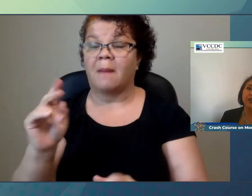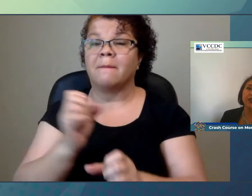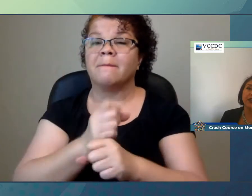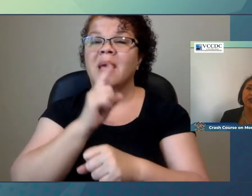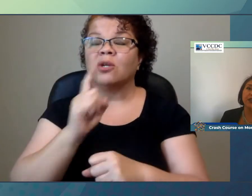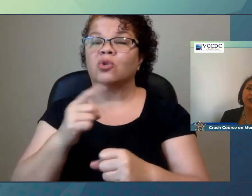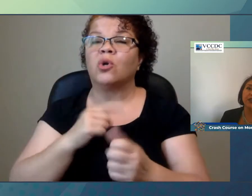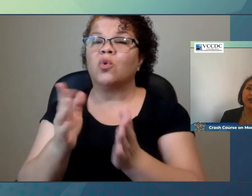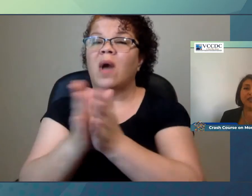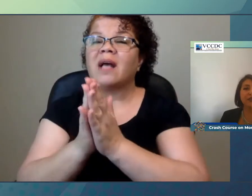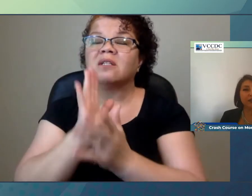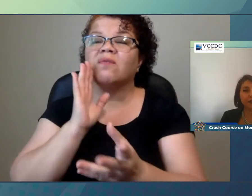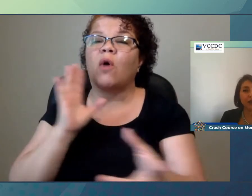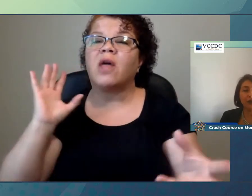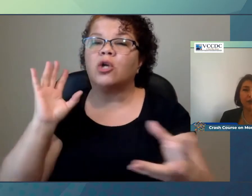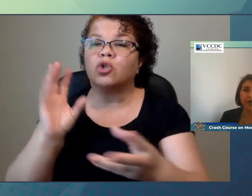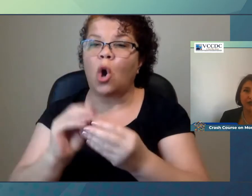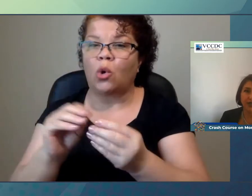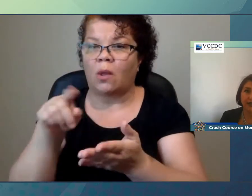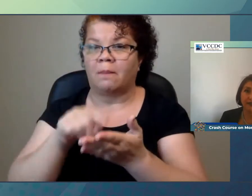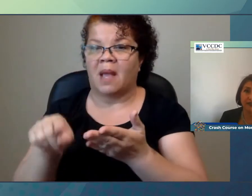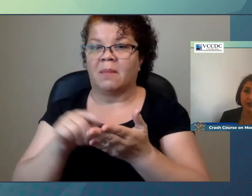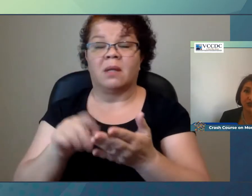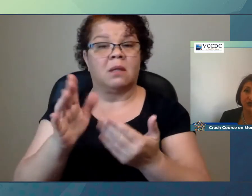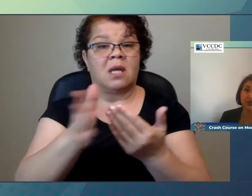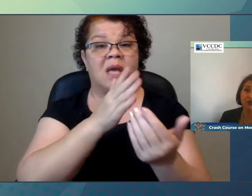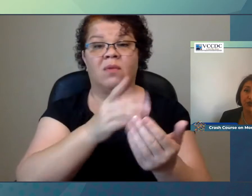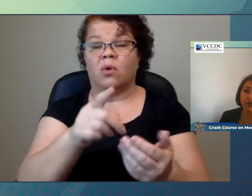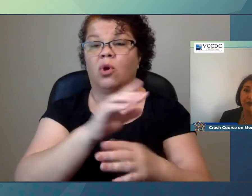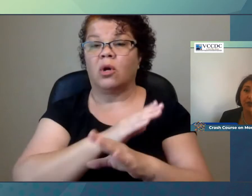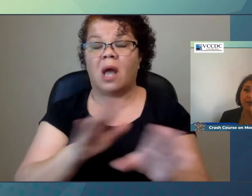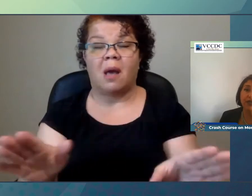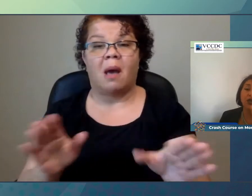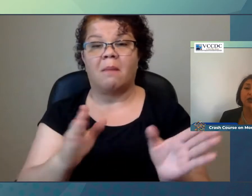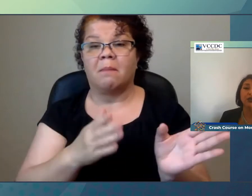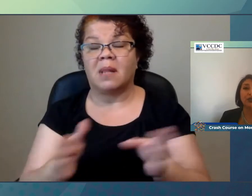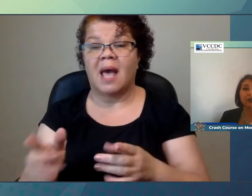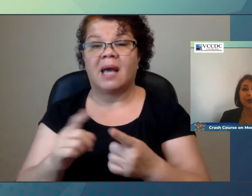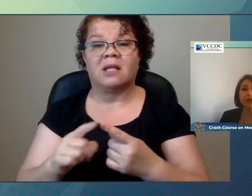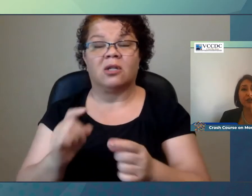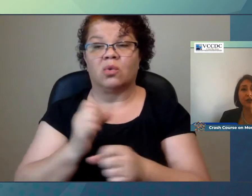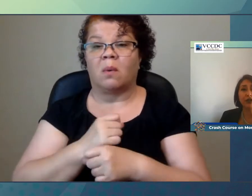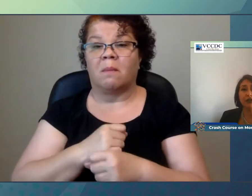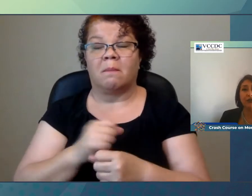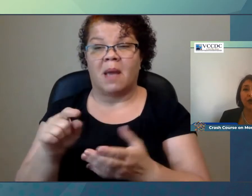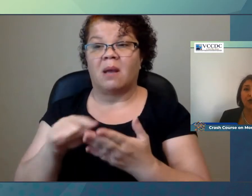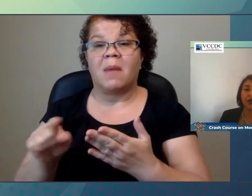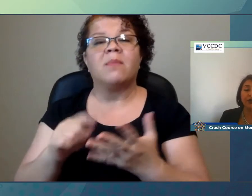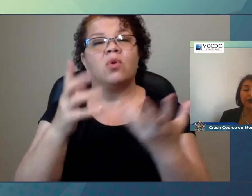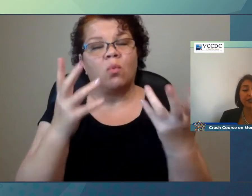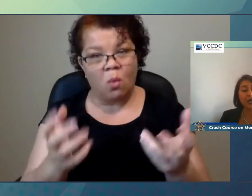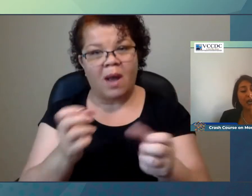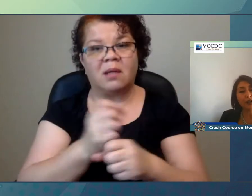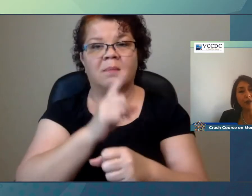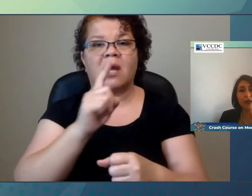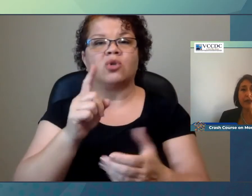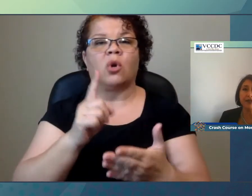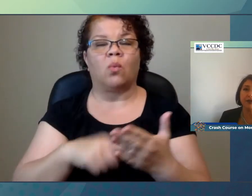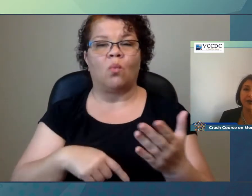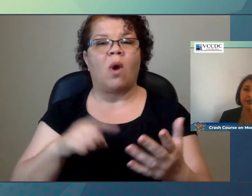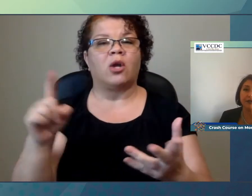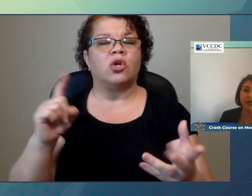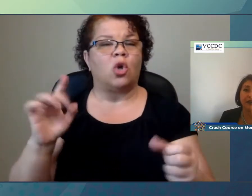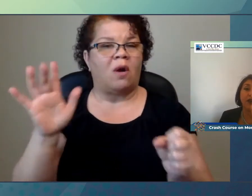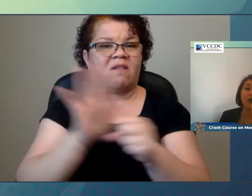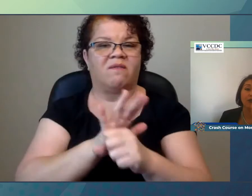total payment. Even if you're not going to pay your taxes and insurance with your payment, you want to make sure that you know what your entire payment